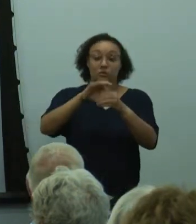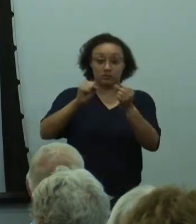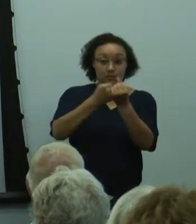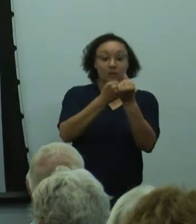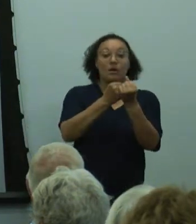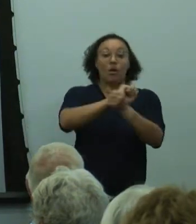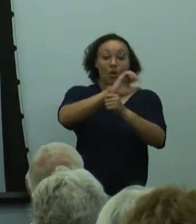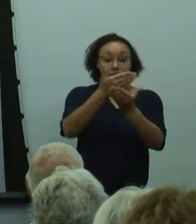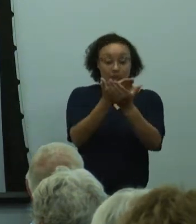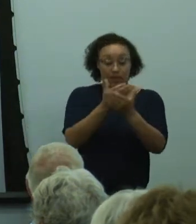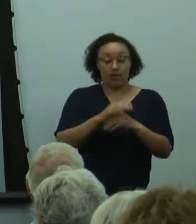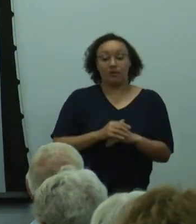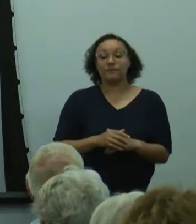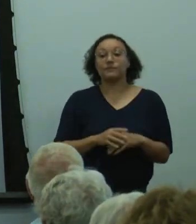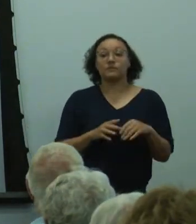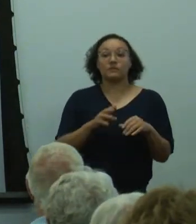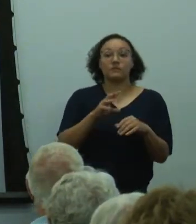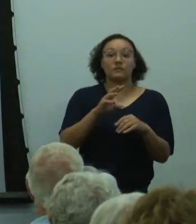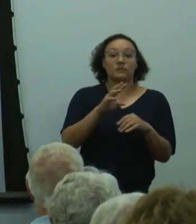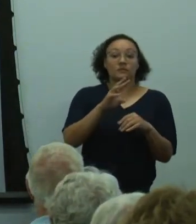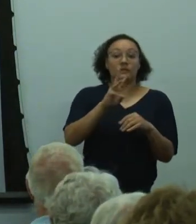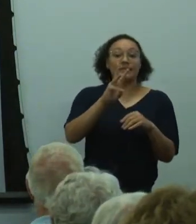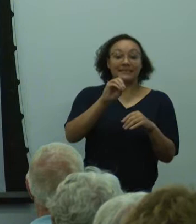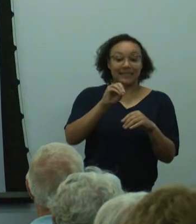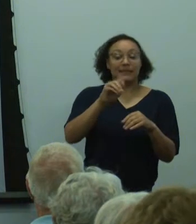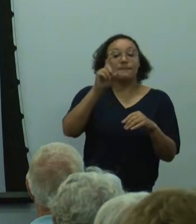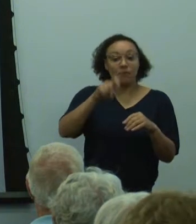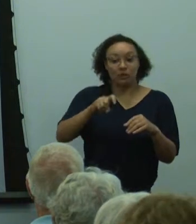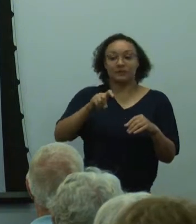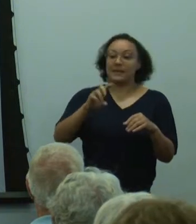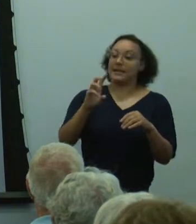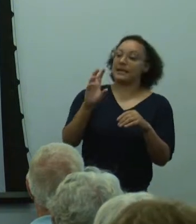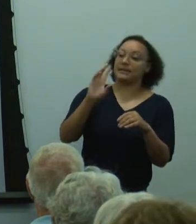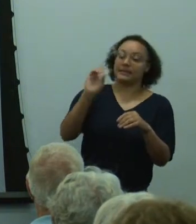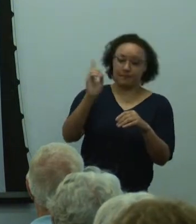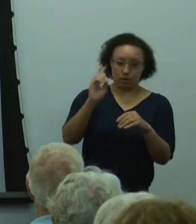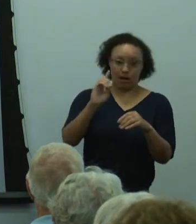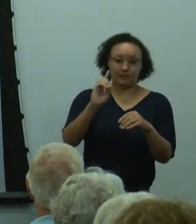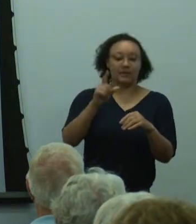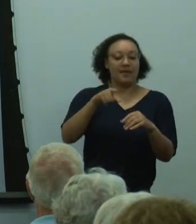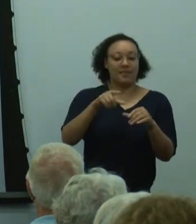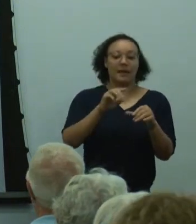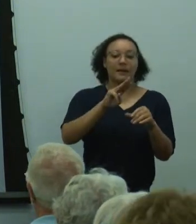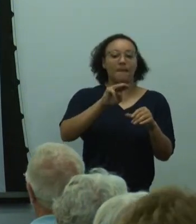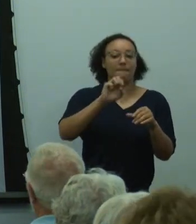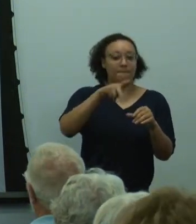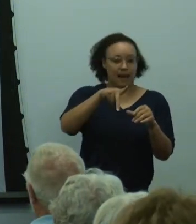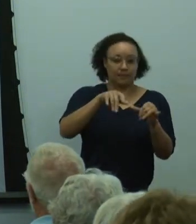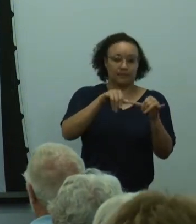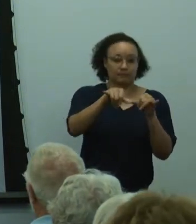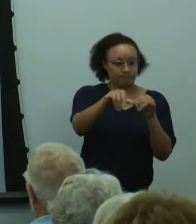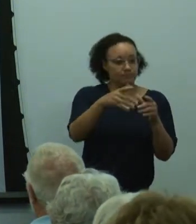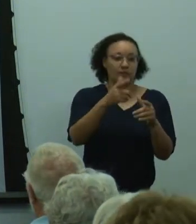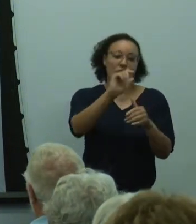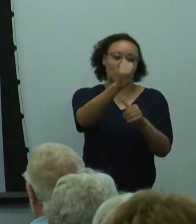voters must be Democrats, and then the map duration is 10 years. You get 10 years if you can get that kind of agreement.